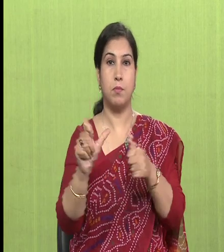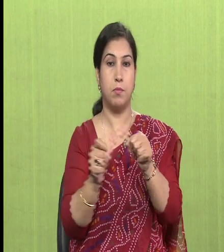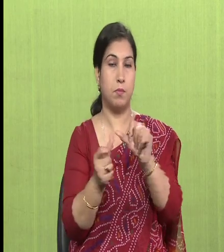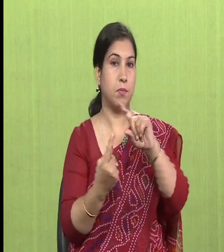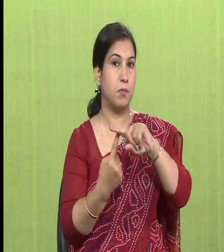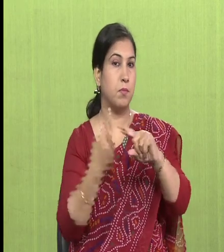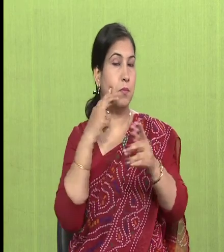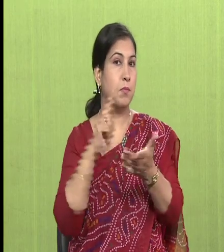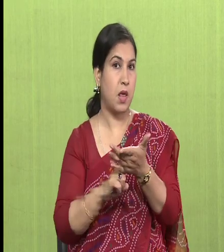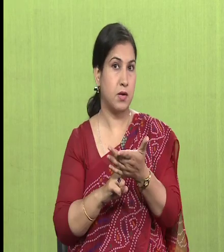sociologie,